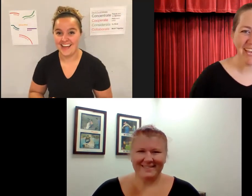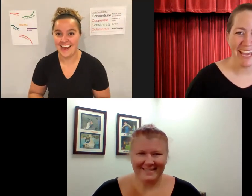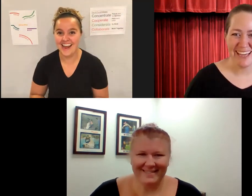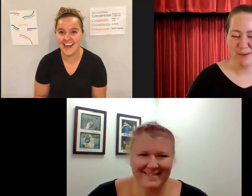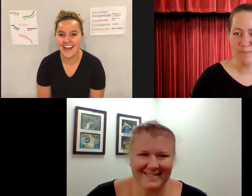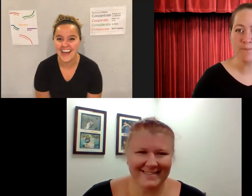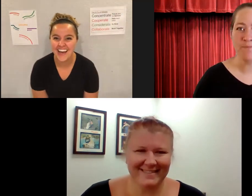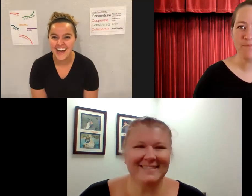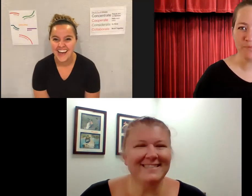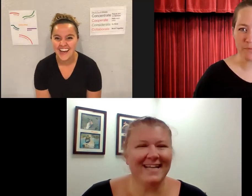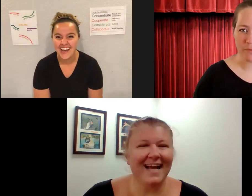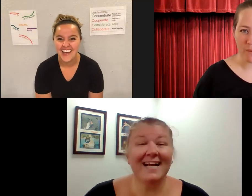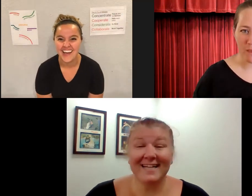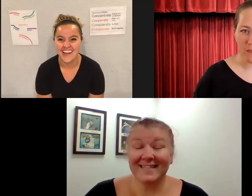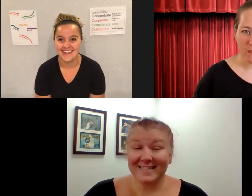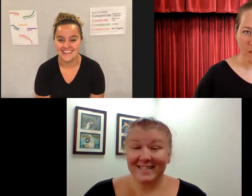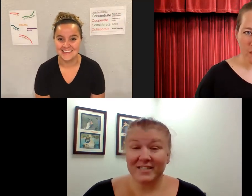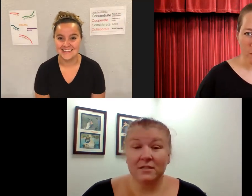Okay.